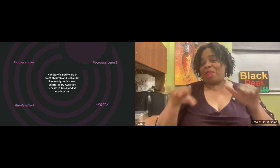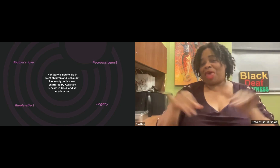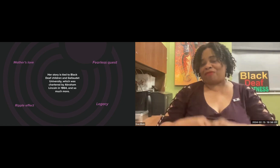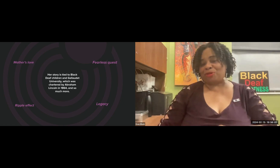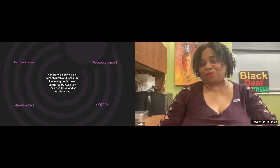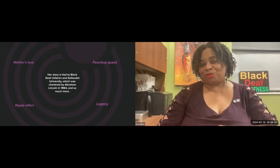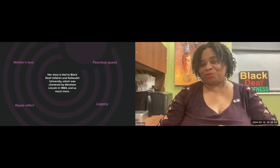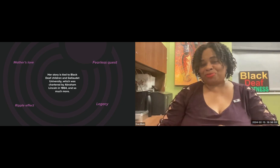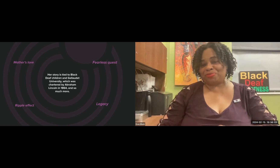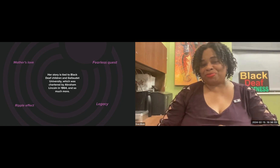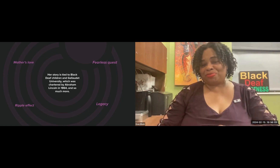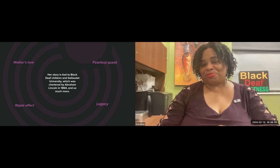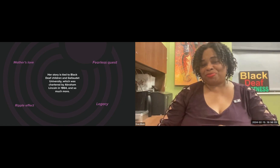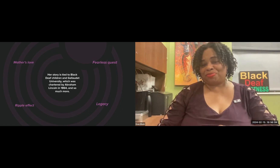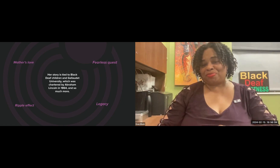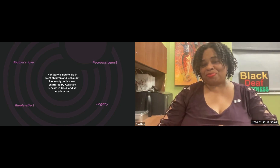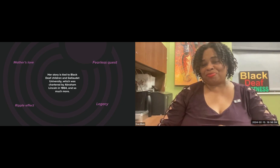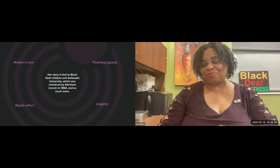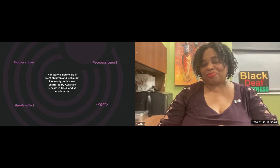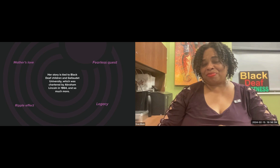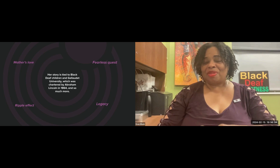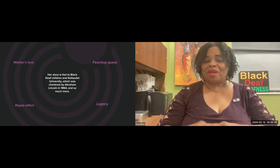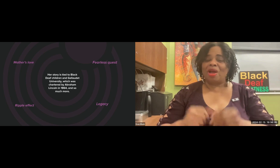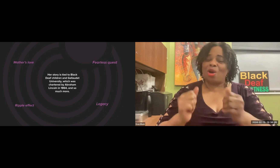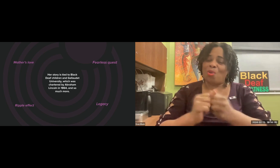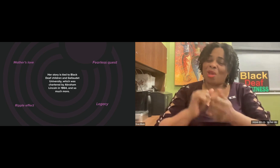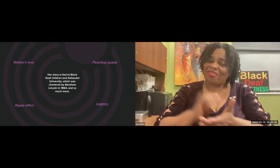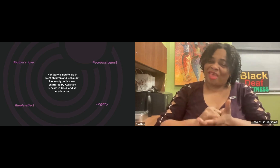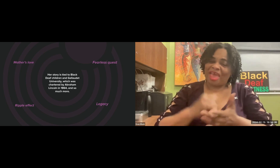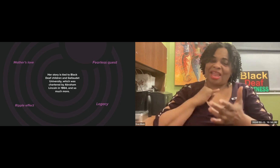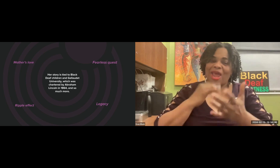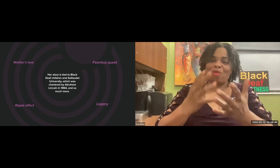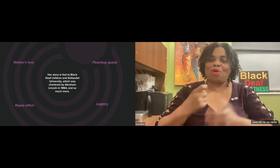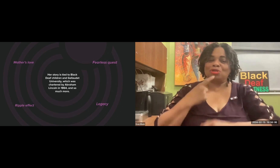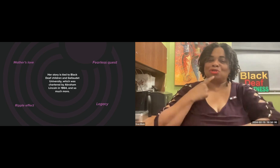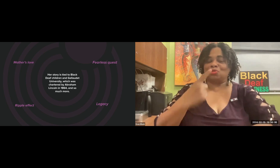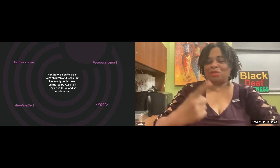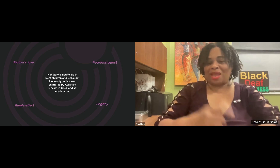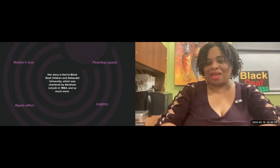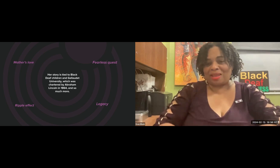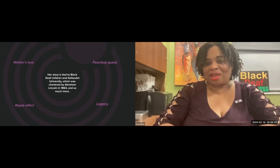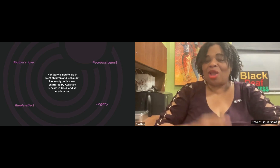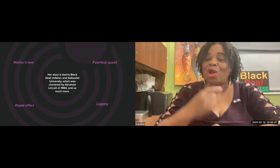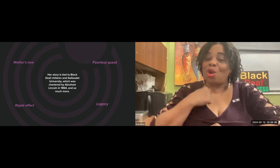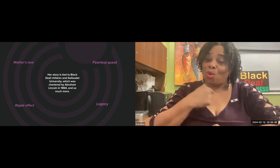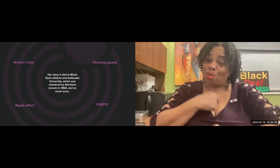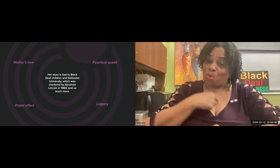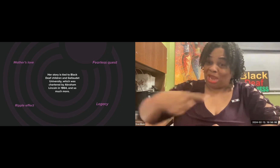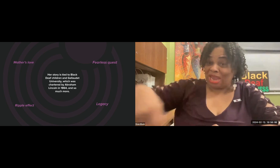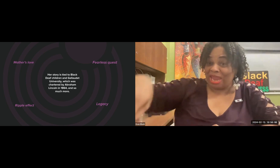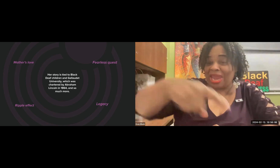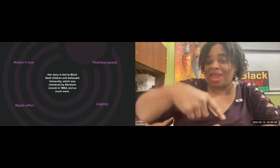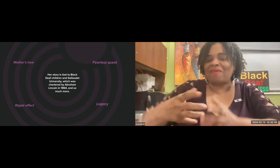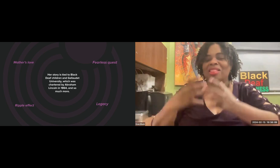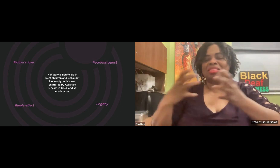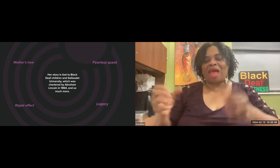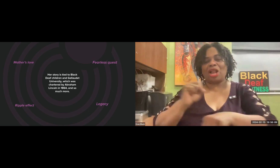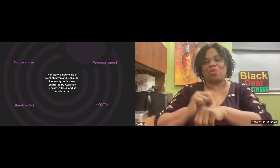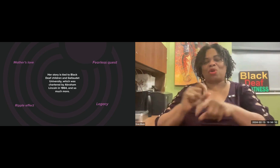move to justice. And so we owe her such a great